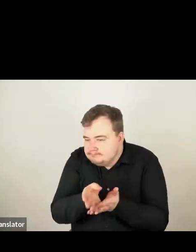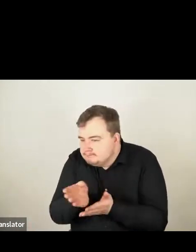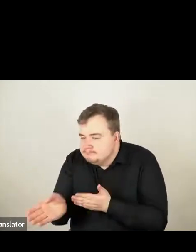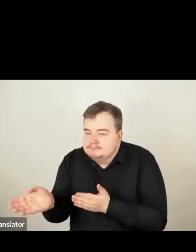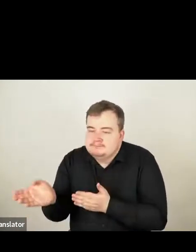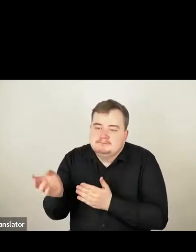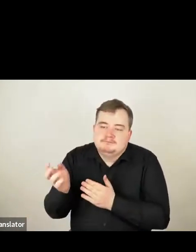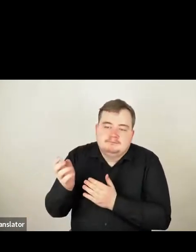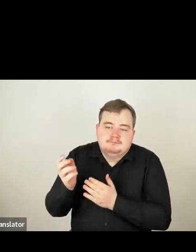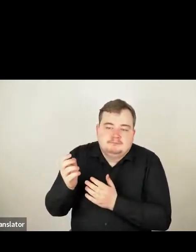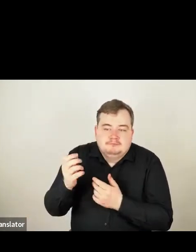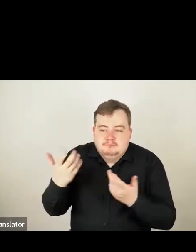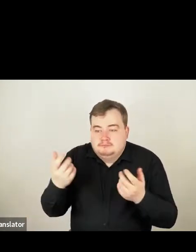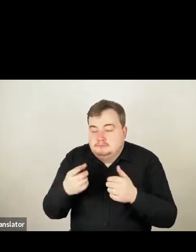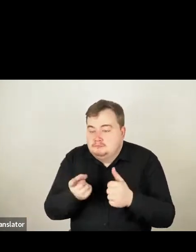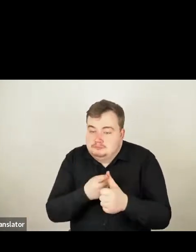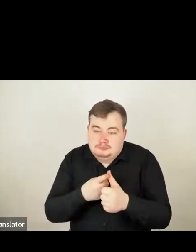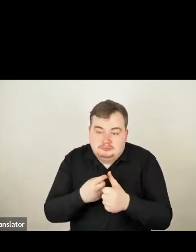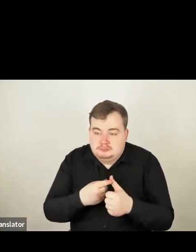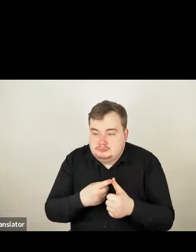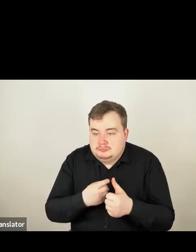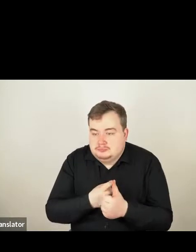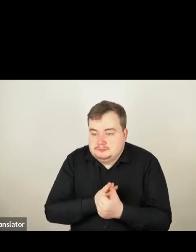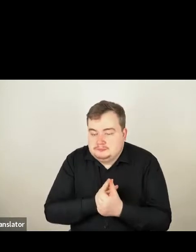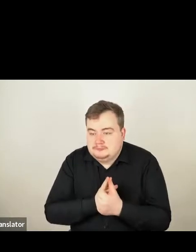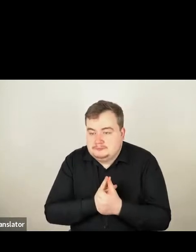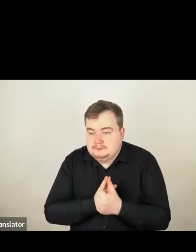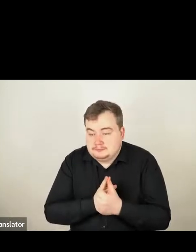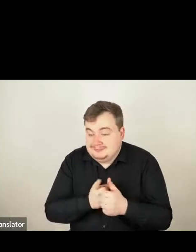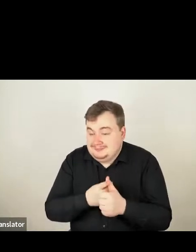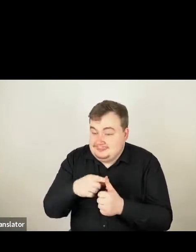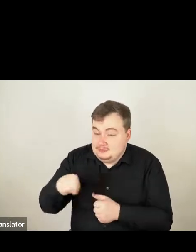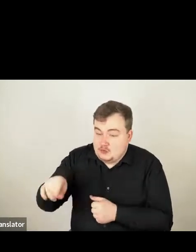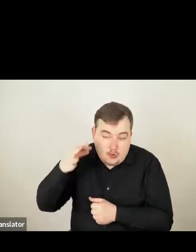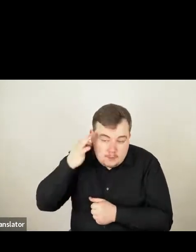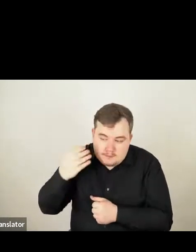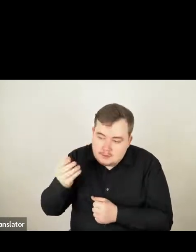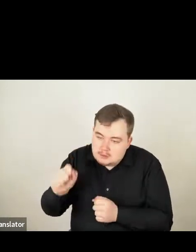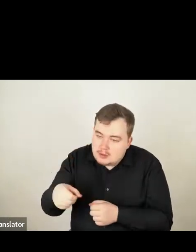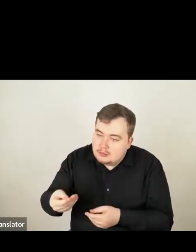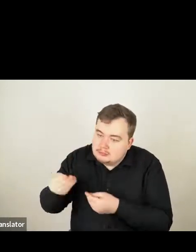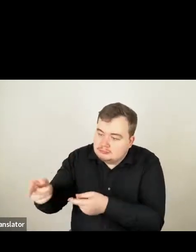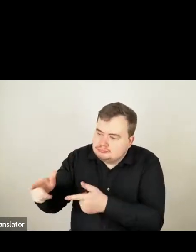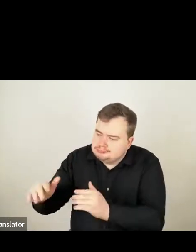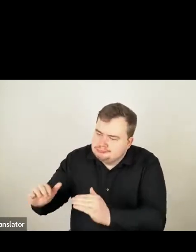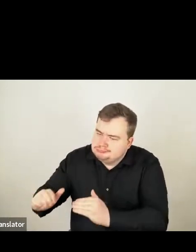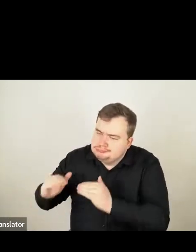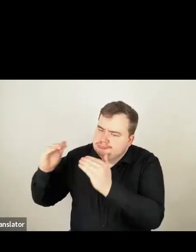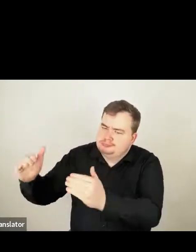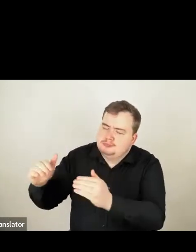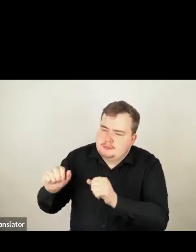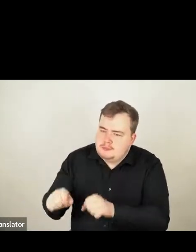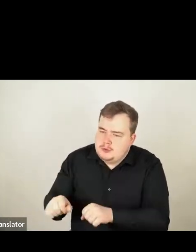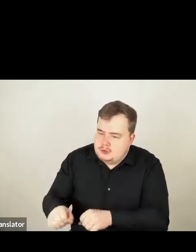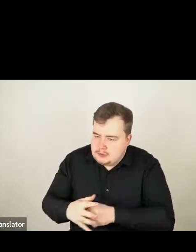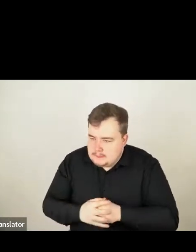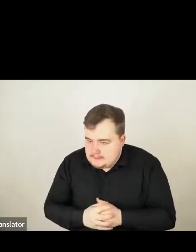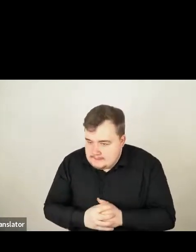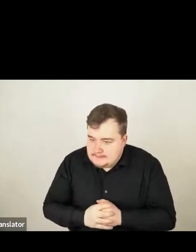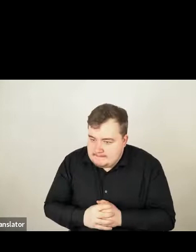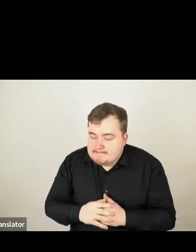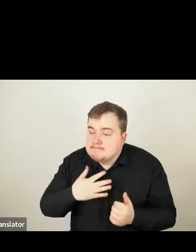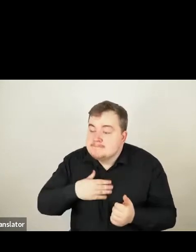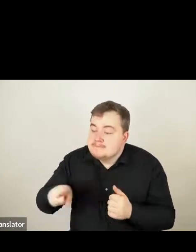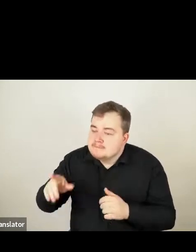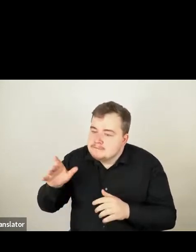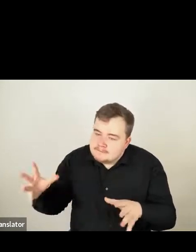most important for me is how to empower women MPs to work for making the parliament more